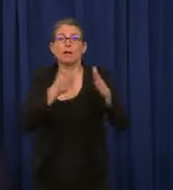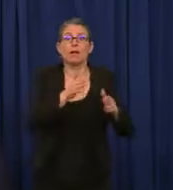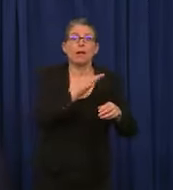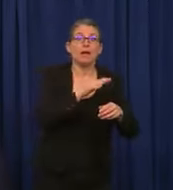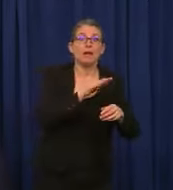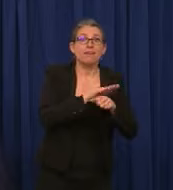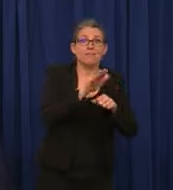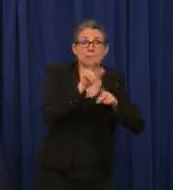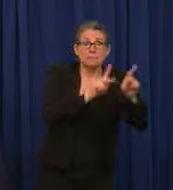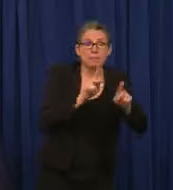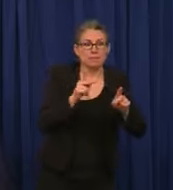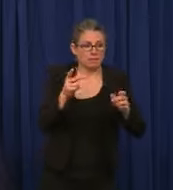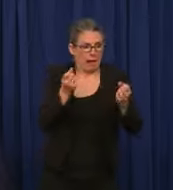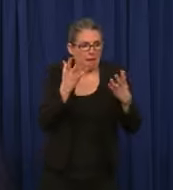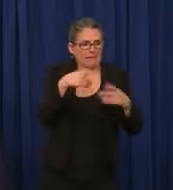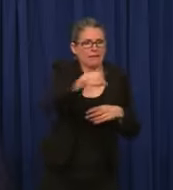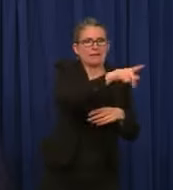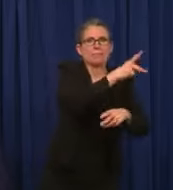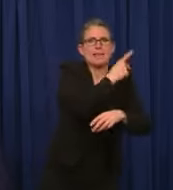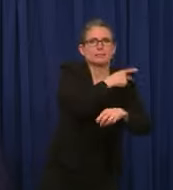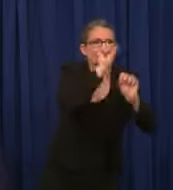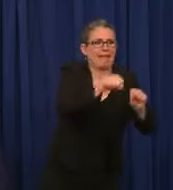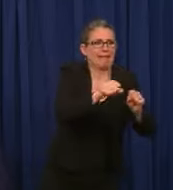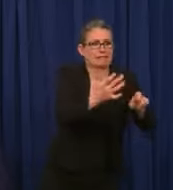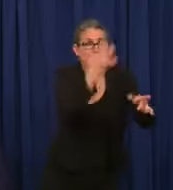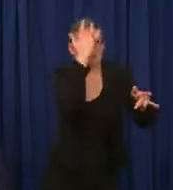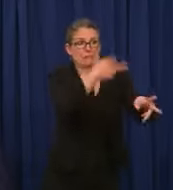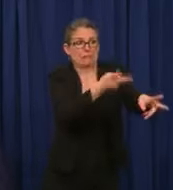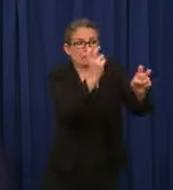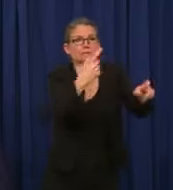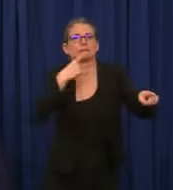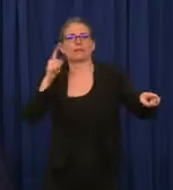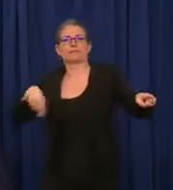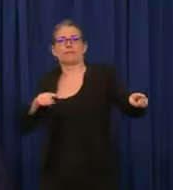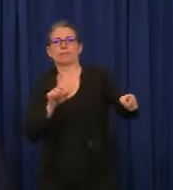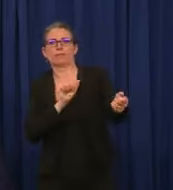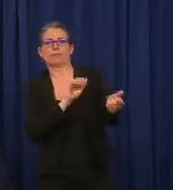are ventilated? We make similar assumptions for respiratory technicians.